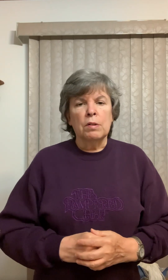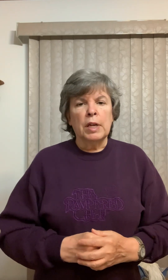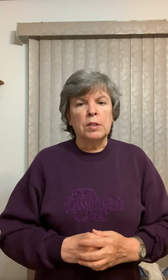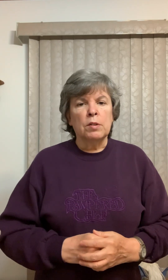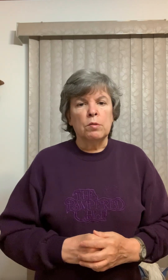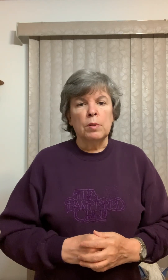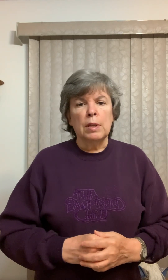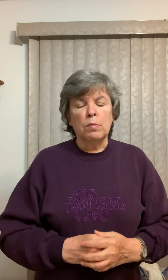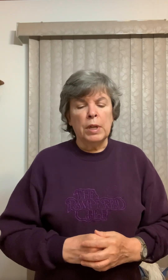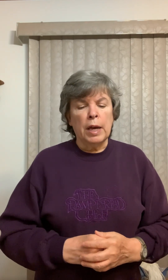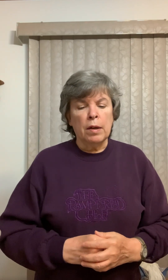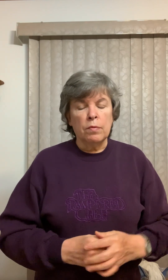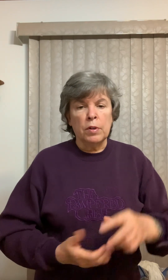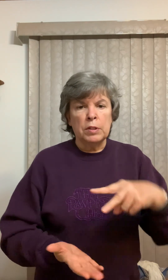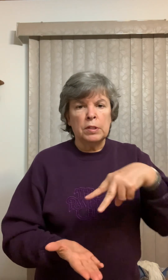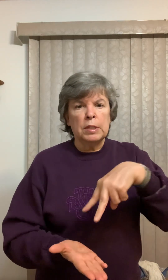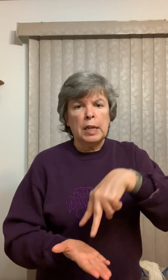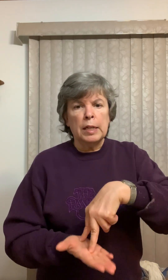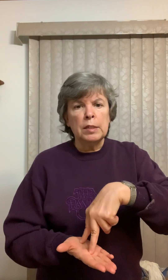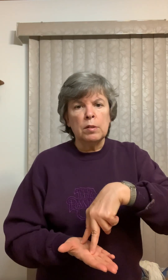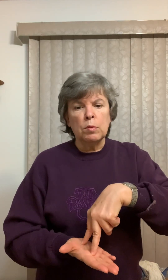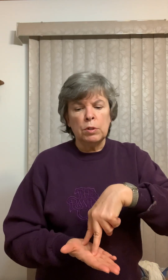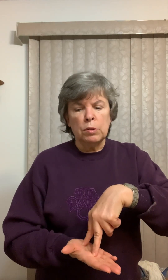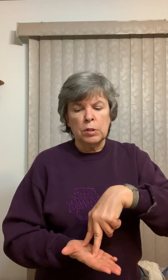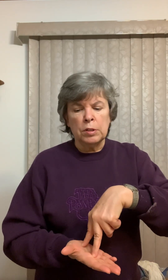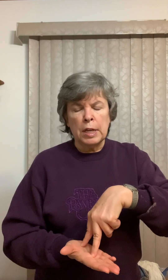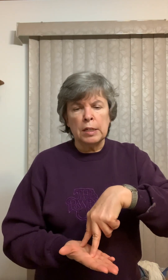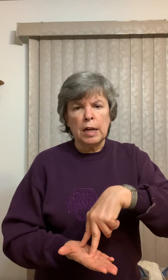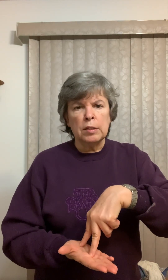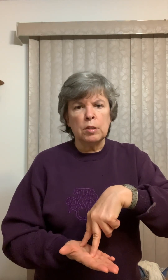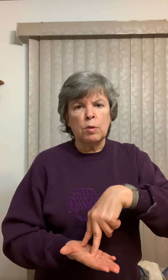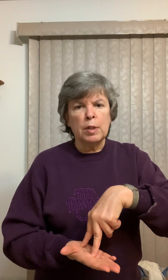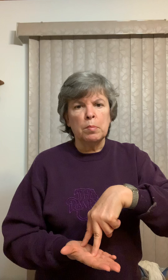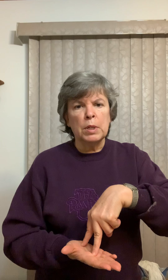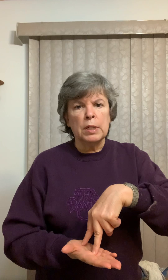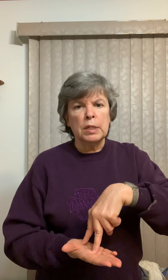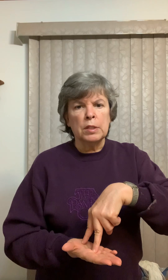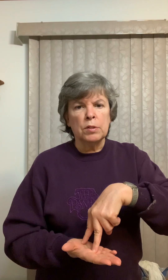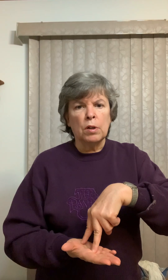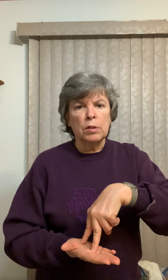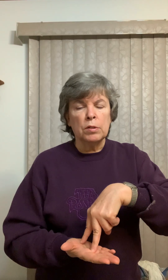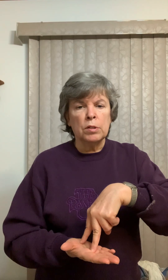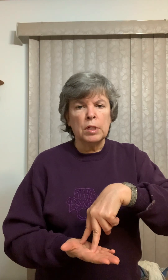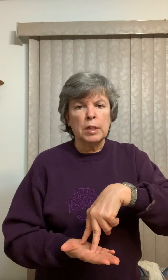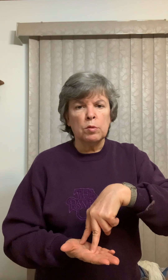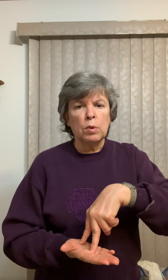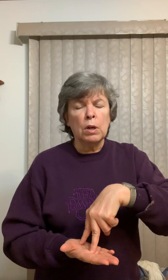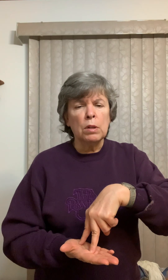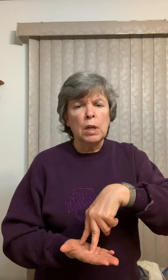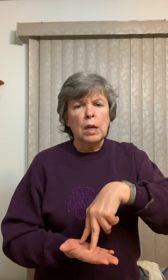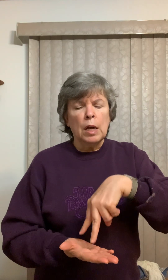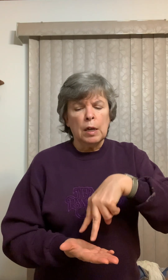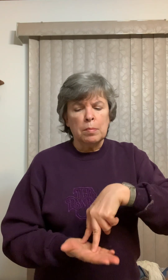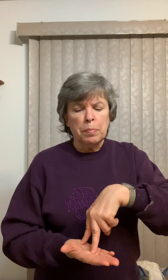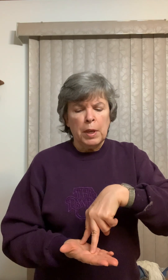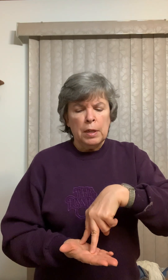Okay, so then we have stand. We're using stand actually quite a bit in the songs today as well.